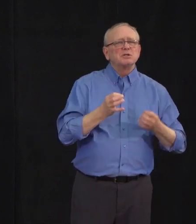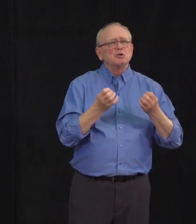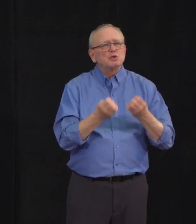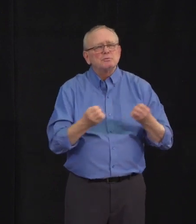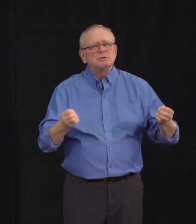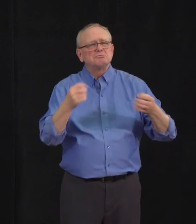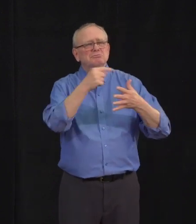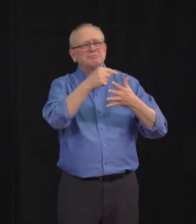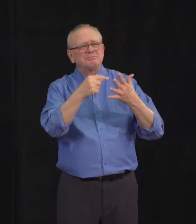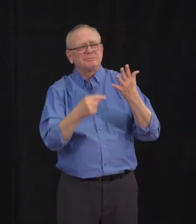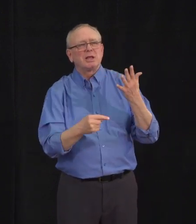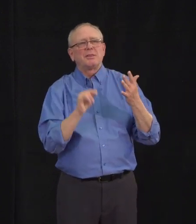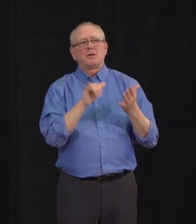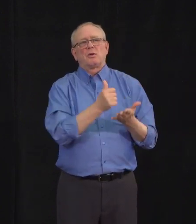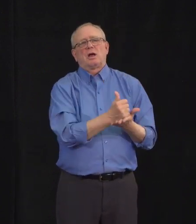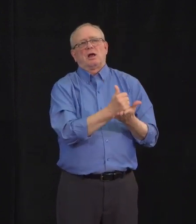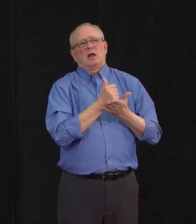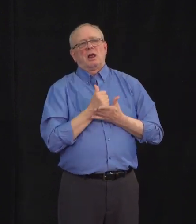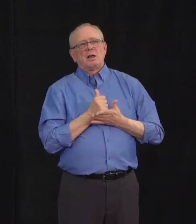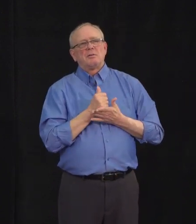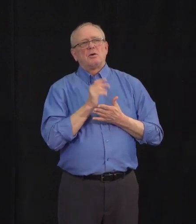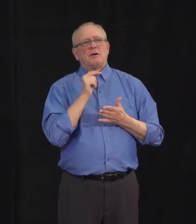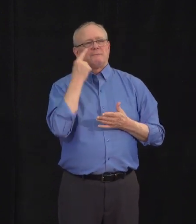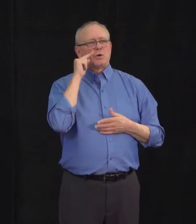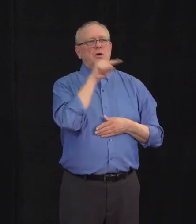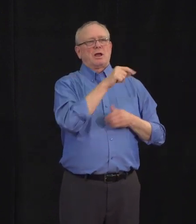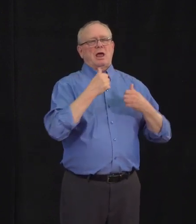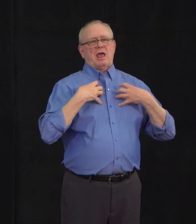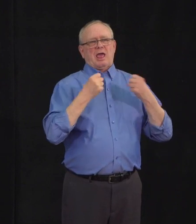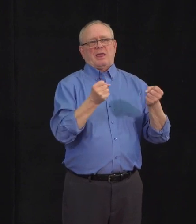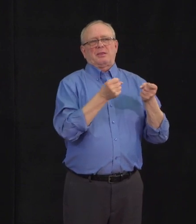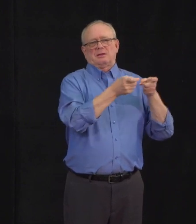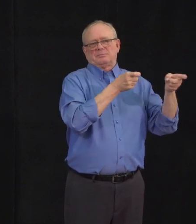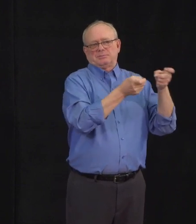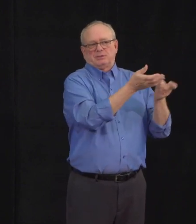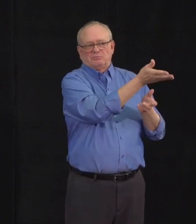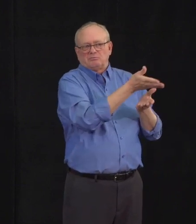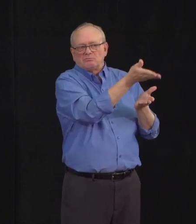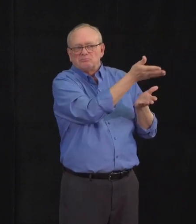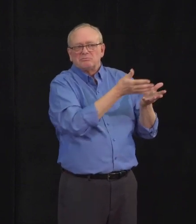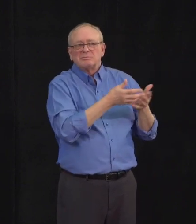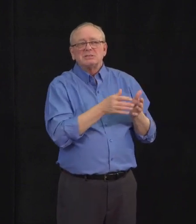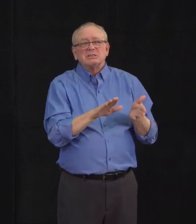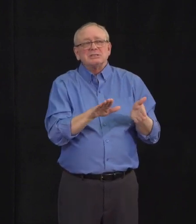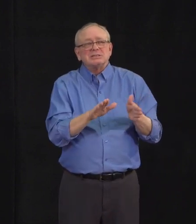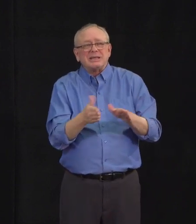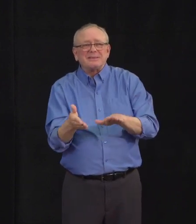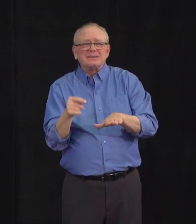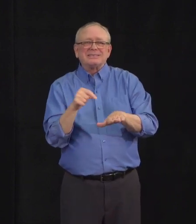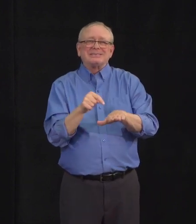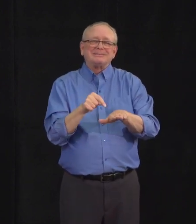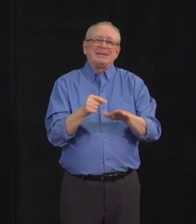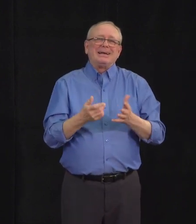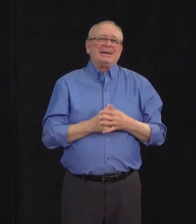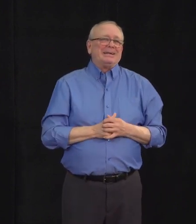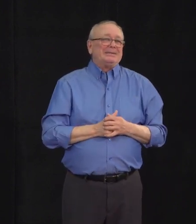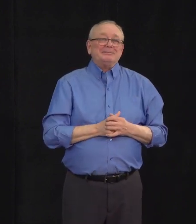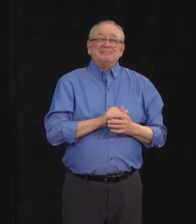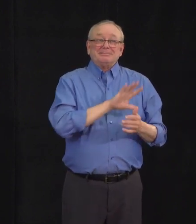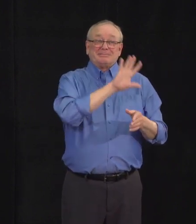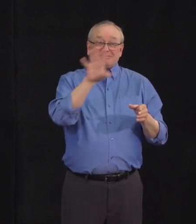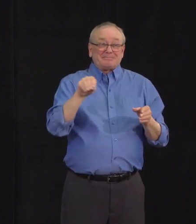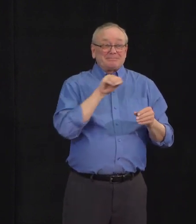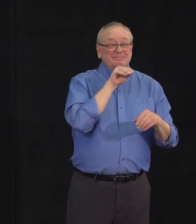again, you'll recall such a wide range even in our initial models, that including that in even these updated models